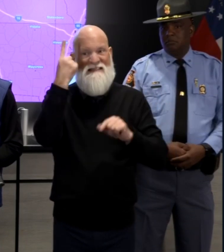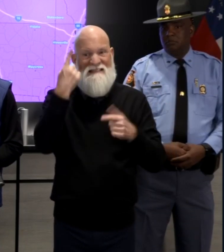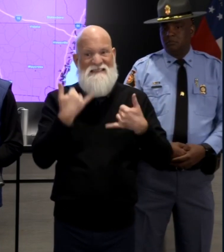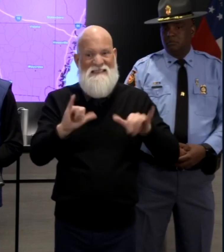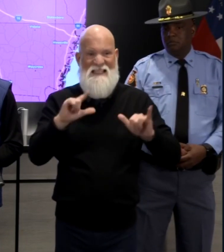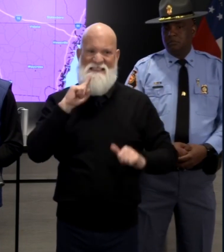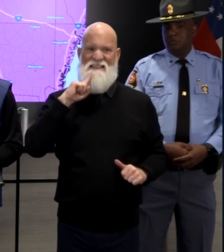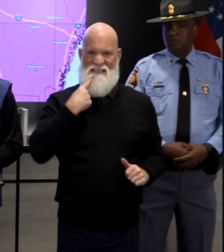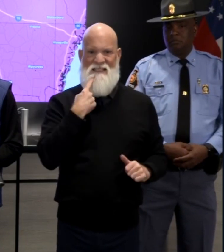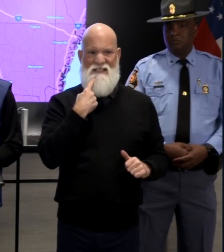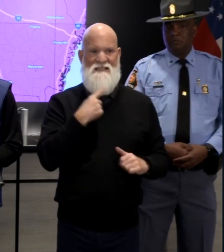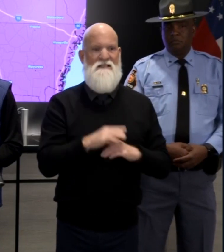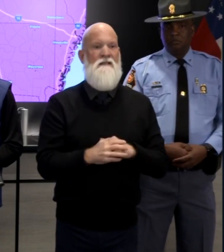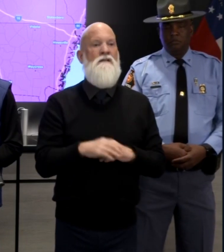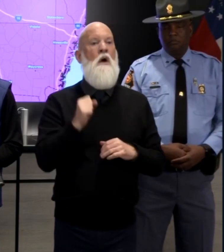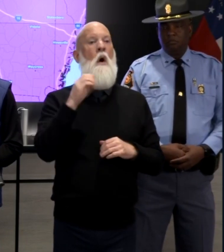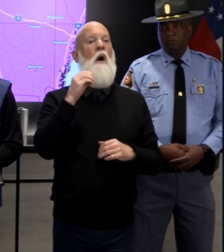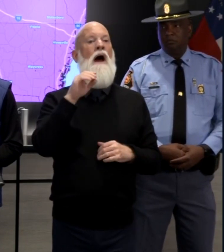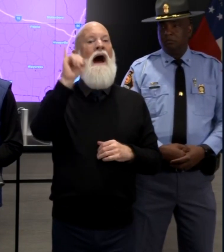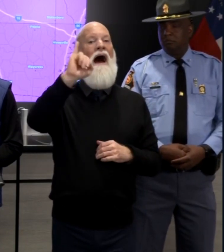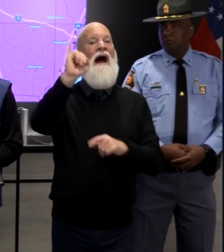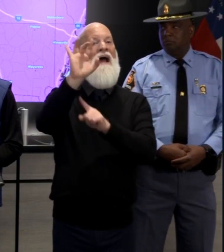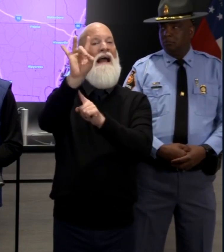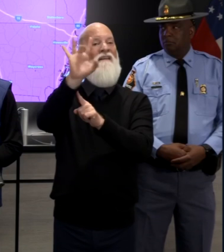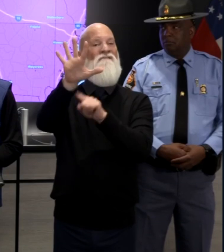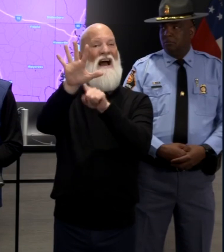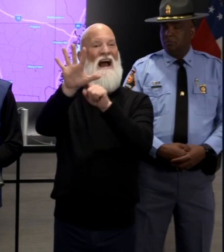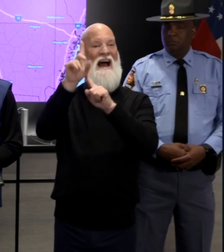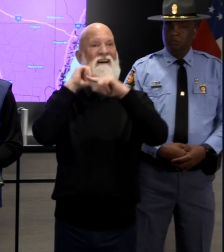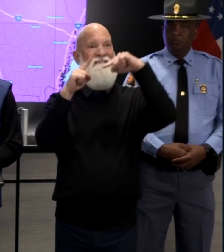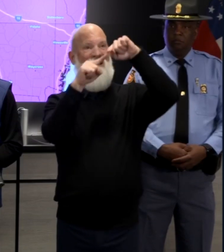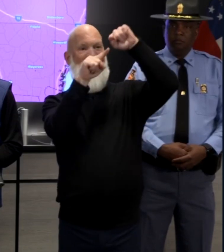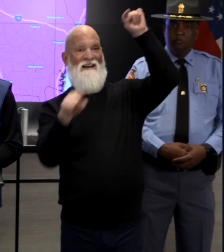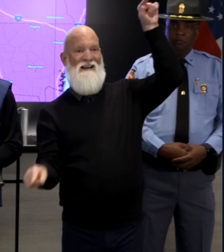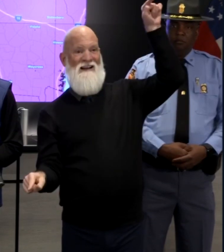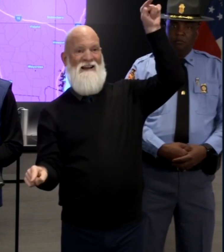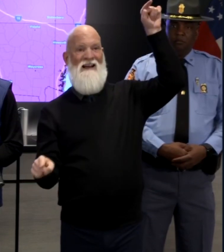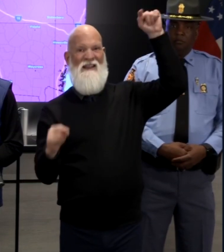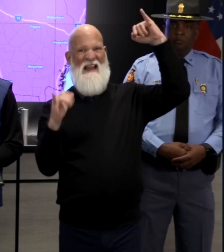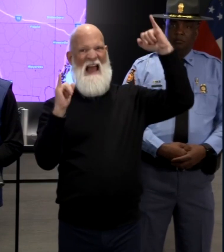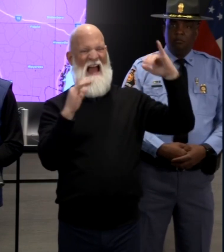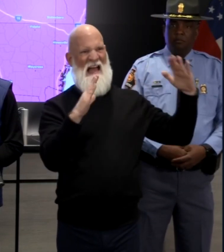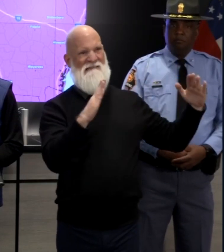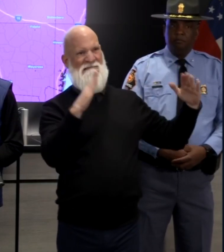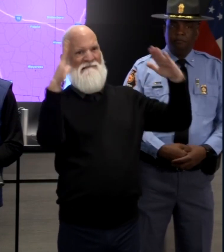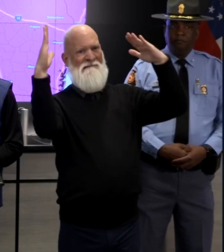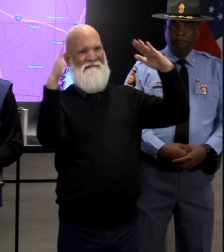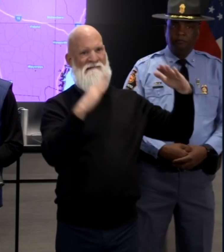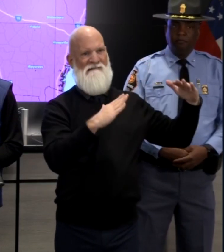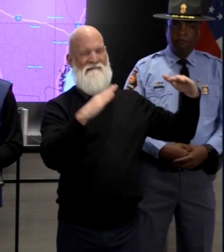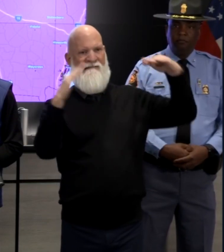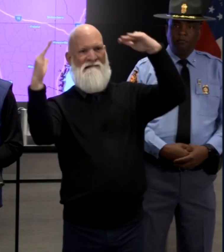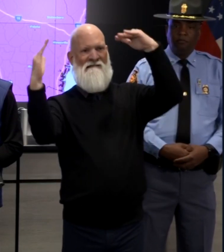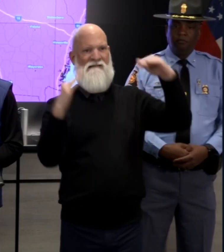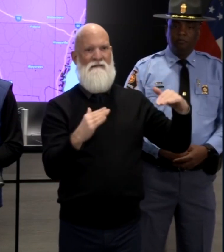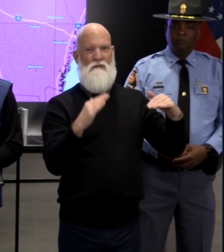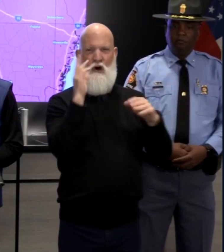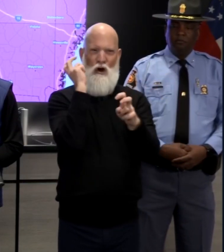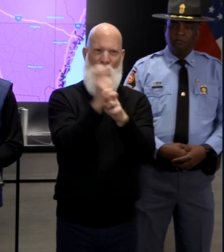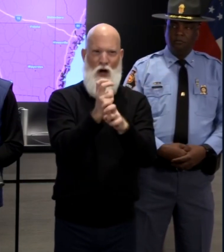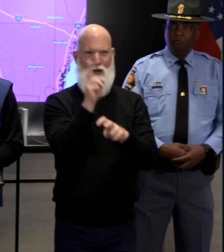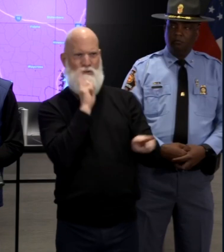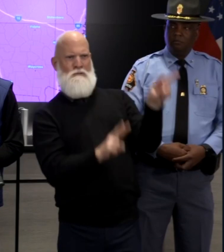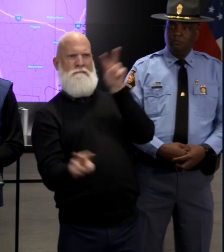on the north and east side of town might be where that delineation occurs, but it's really difficult to forecast, and there's going to be a